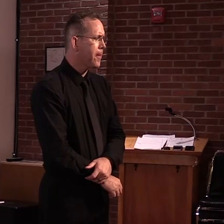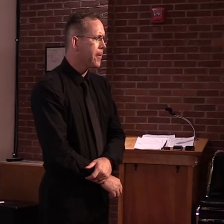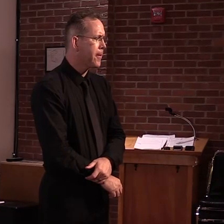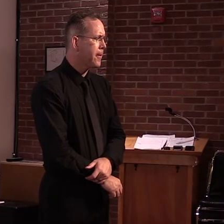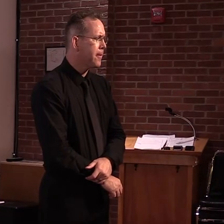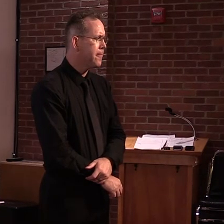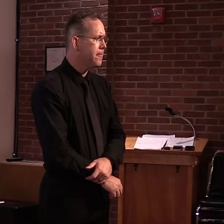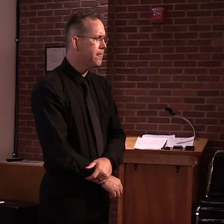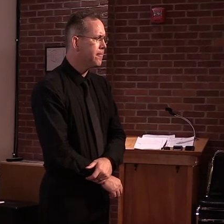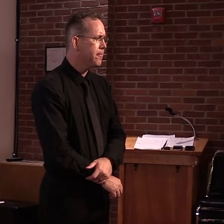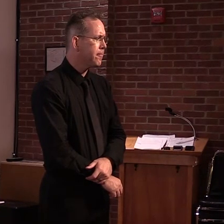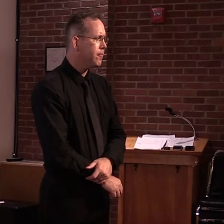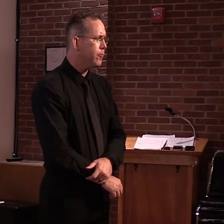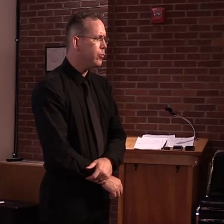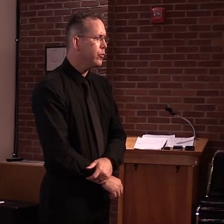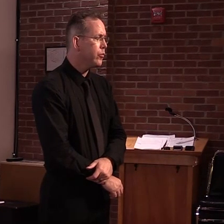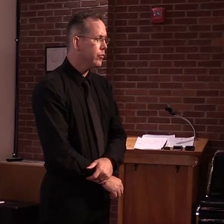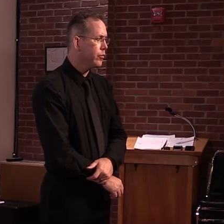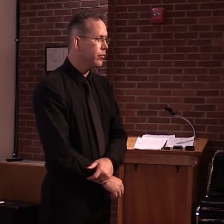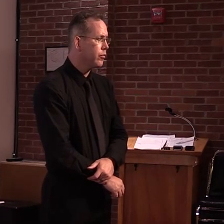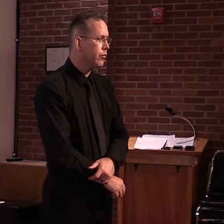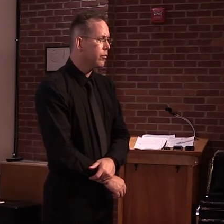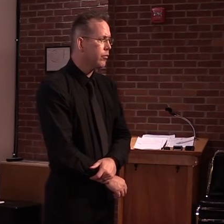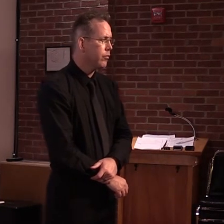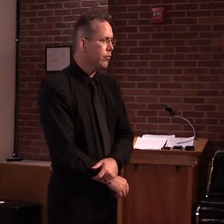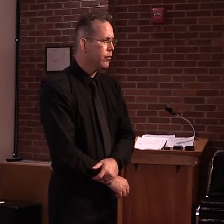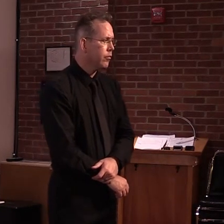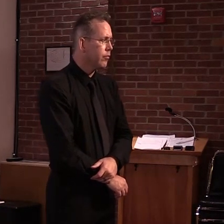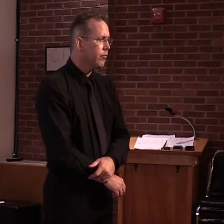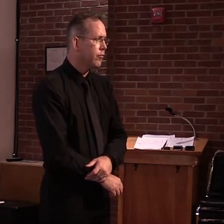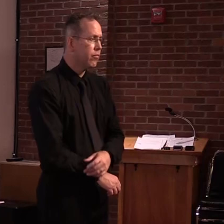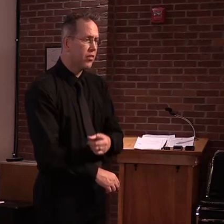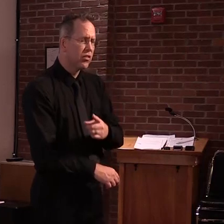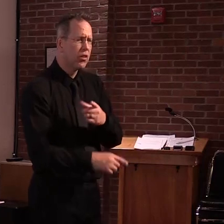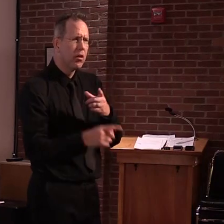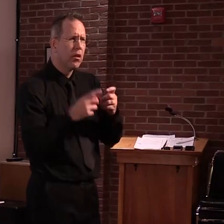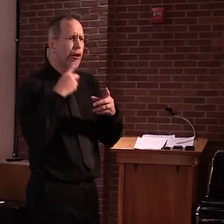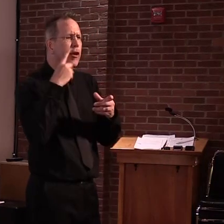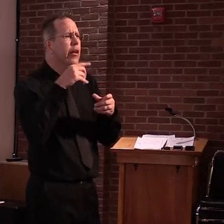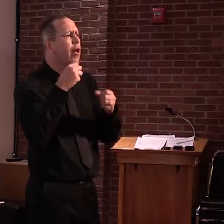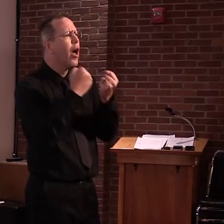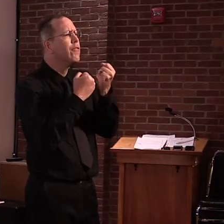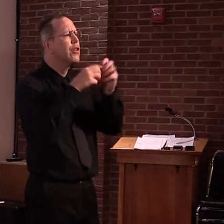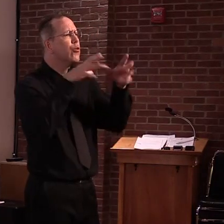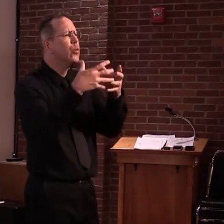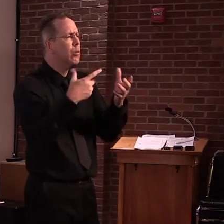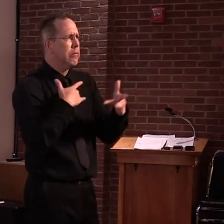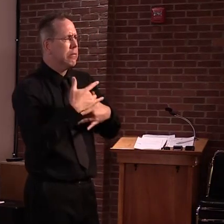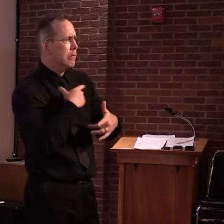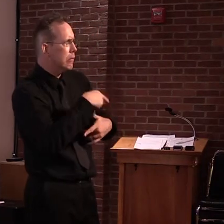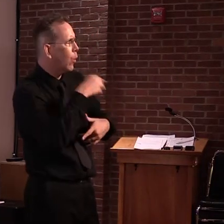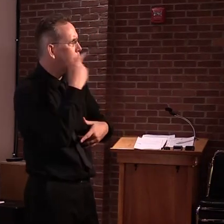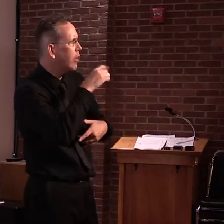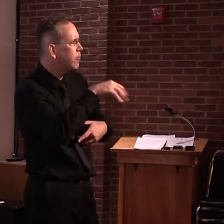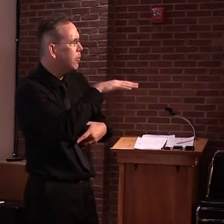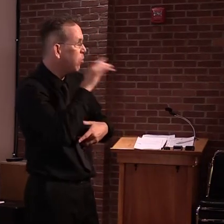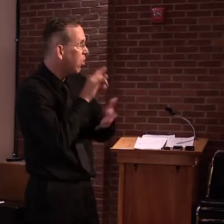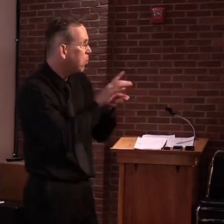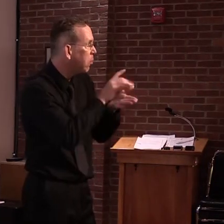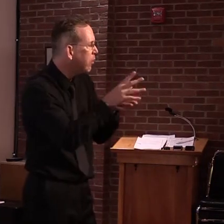there will be people that will be we'll be reinstituting sort of criteria for being in a hotel motel that we